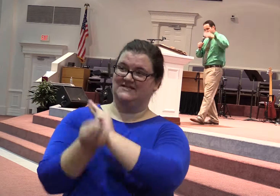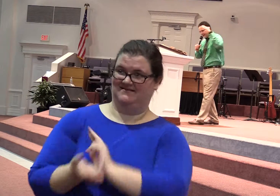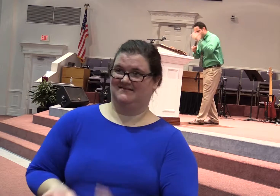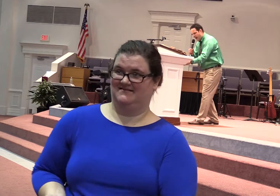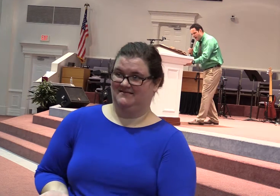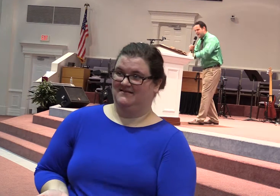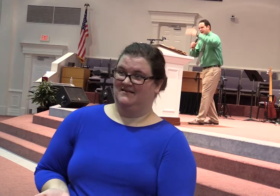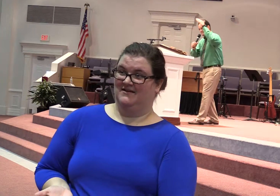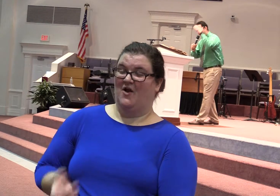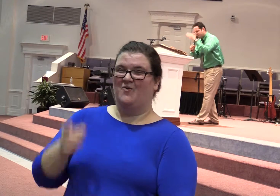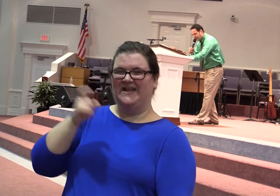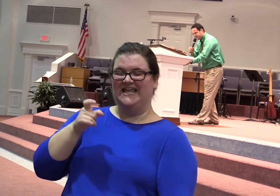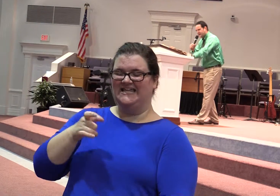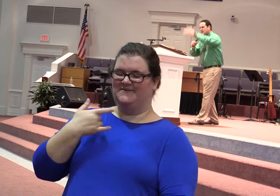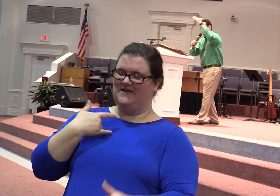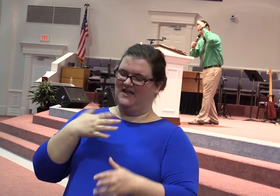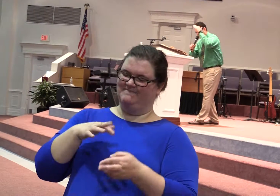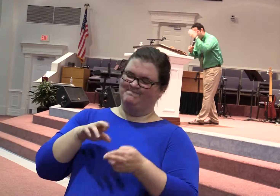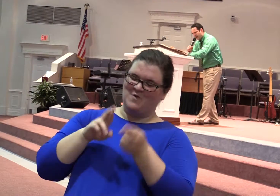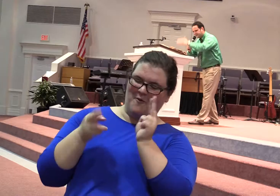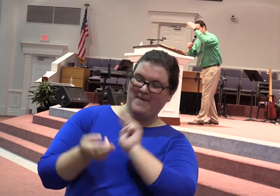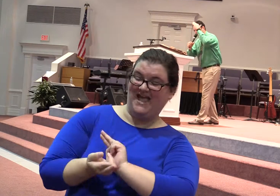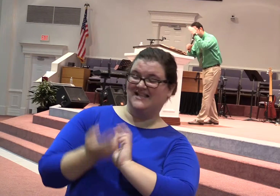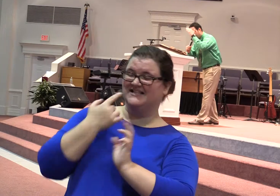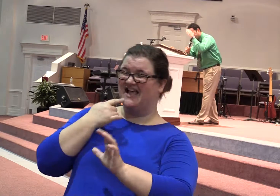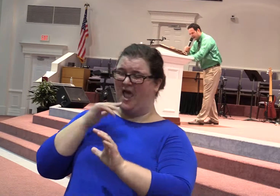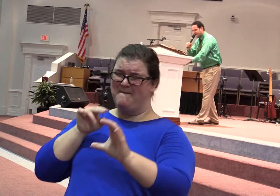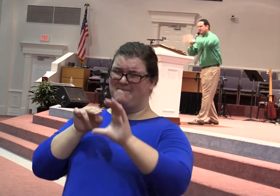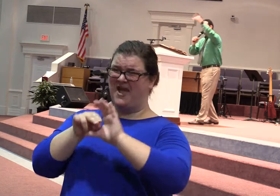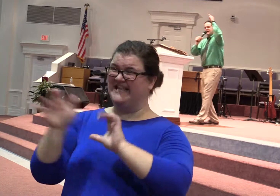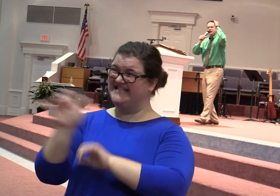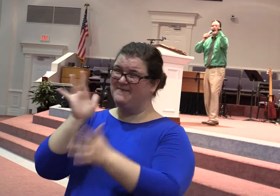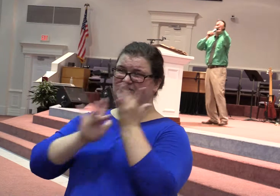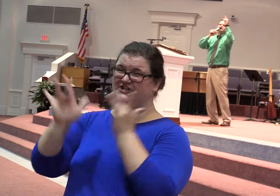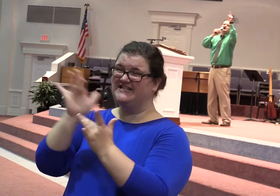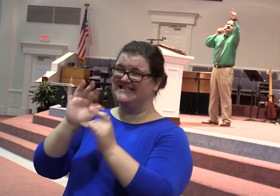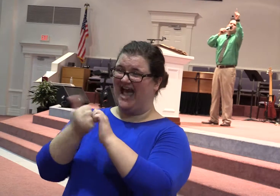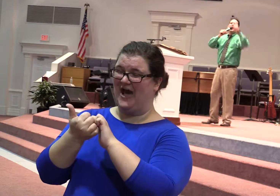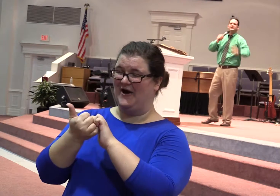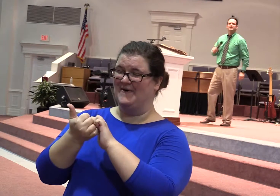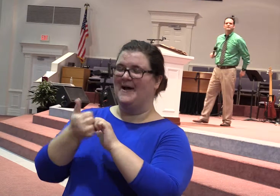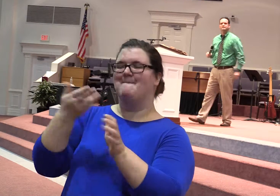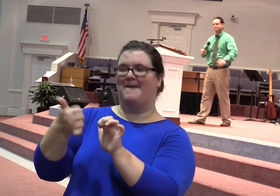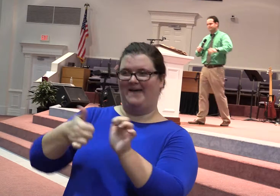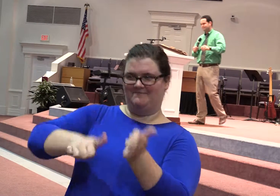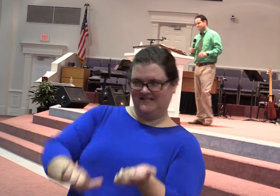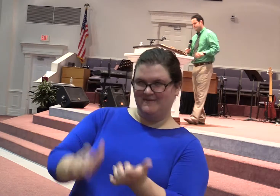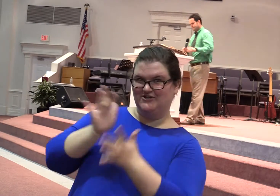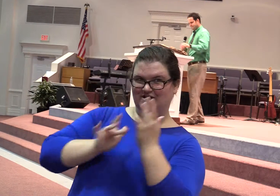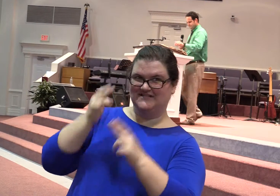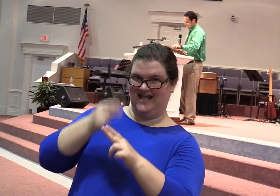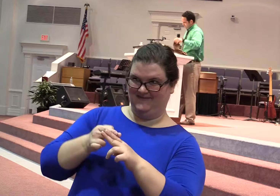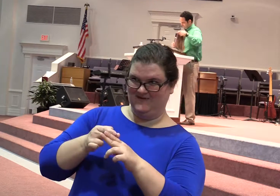Right. Be buried in baptism for the remissions of our sins in the name of Jesus Christ. Right.